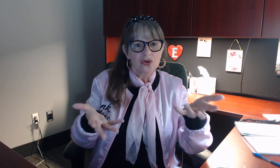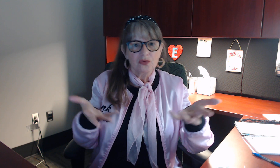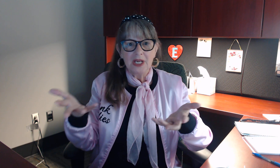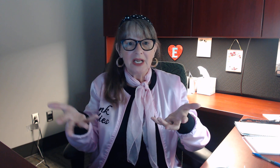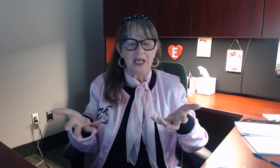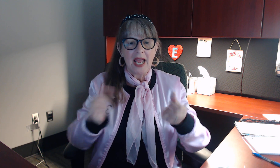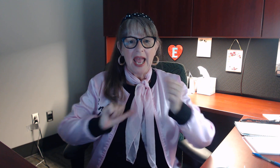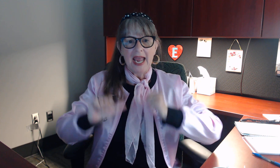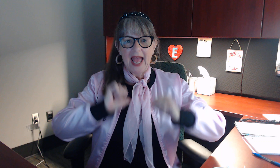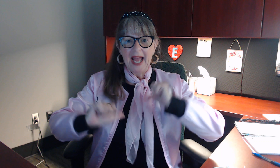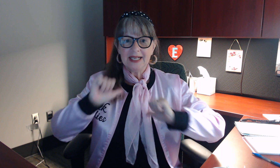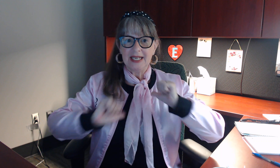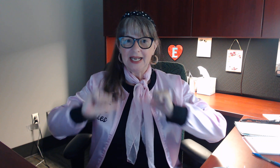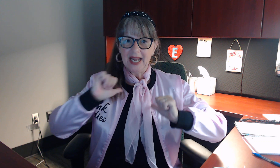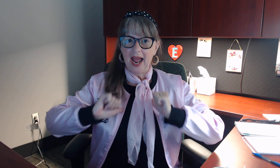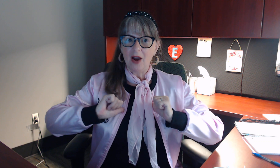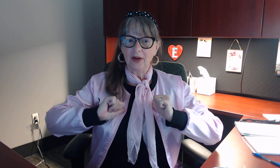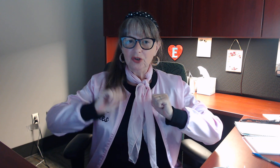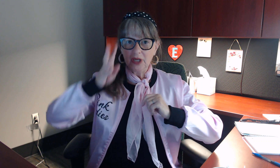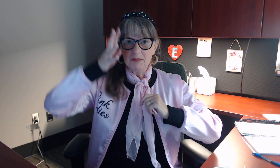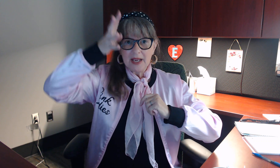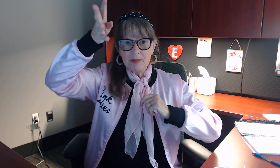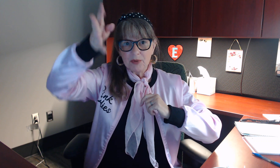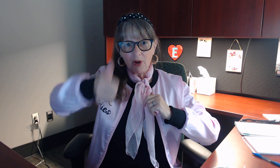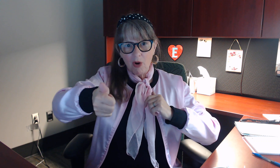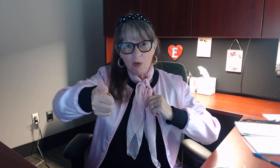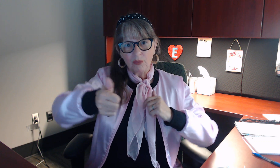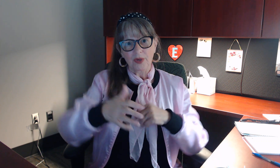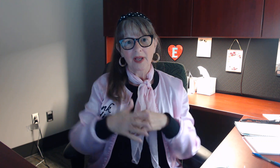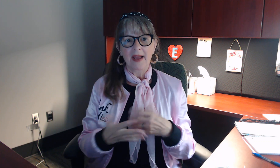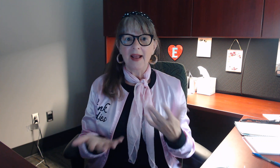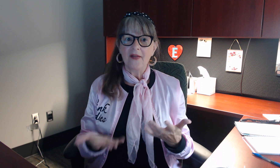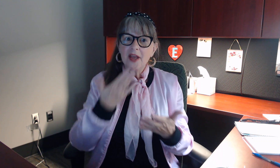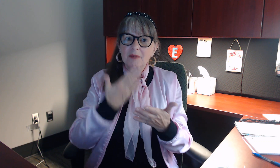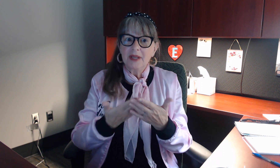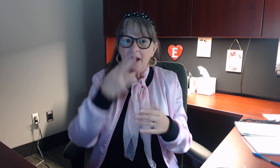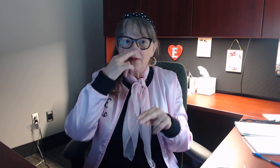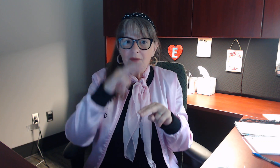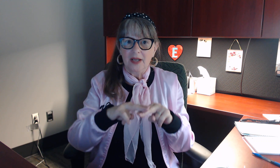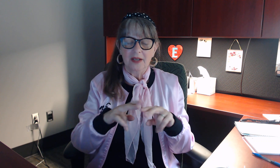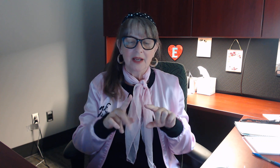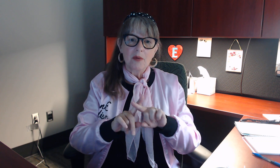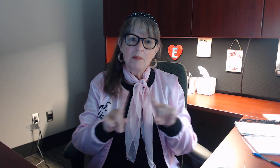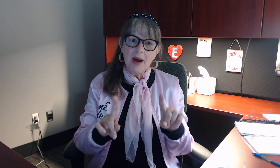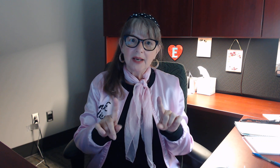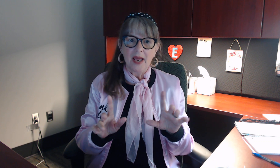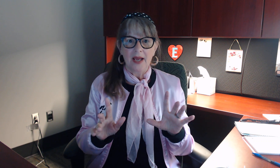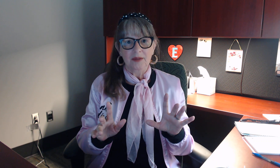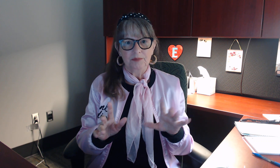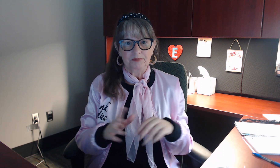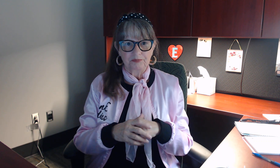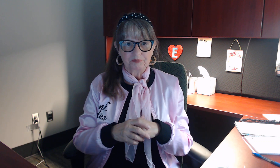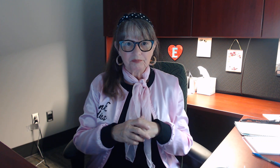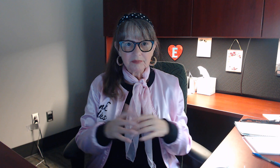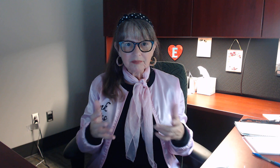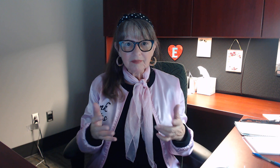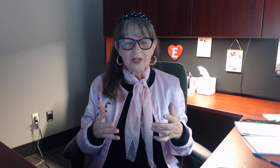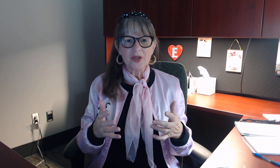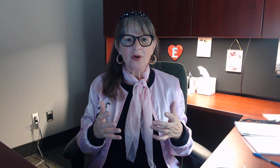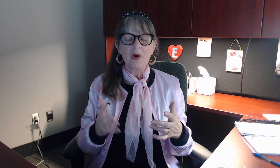gesturing and acting it out. And you can make up your own, and that'll be kind of fun. But so